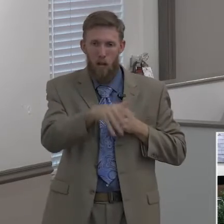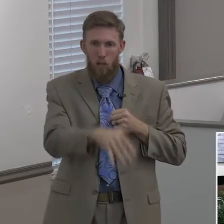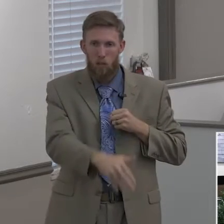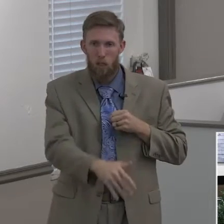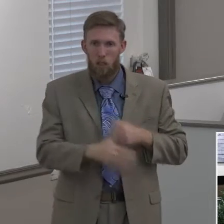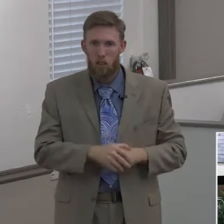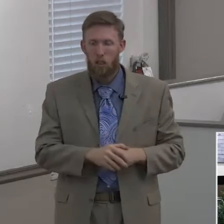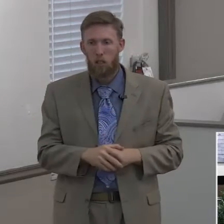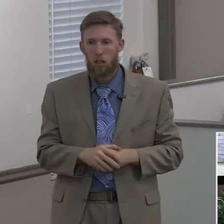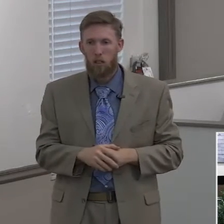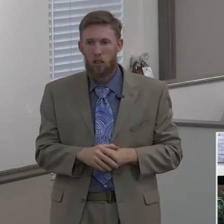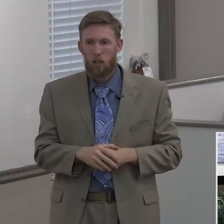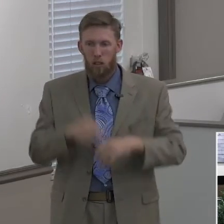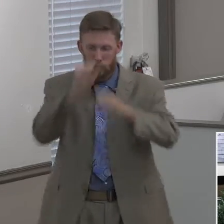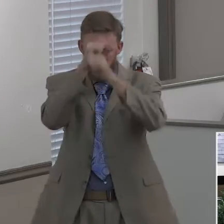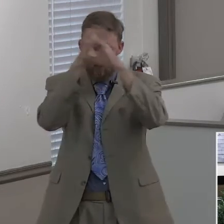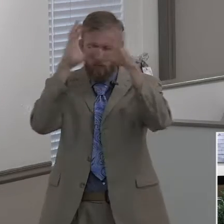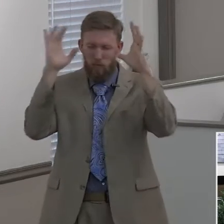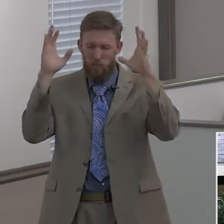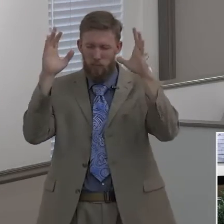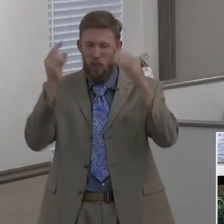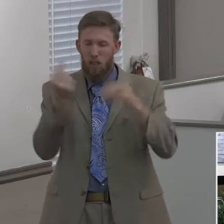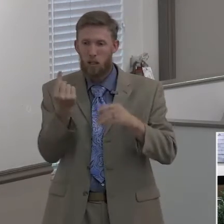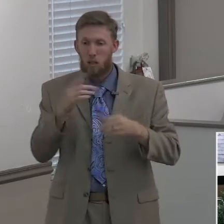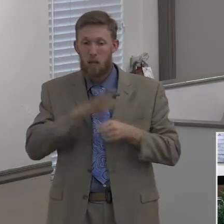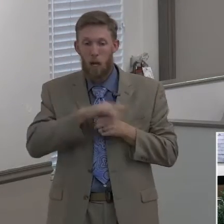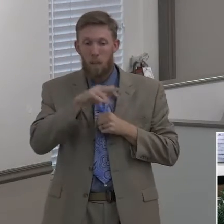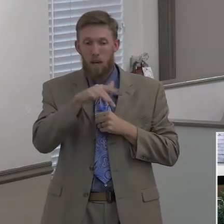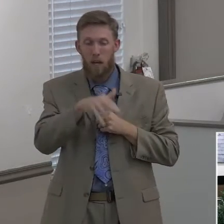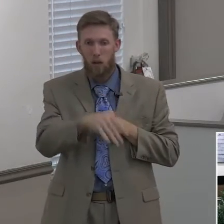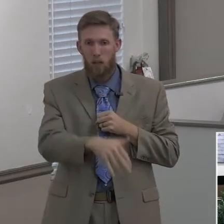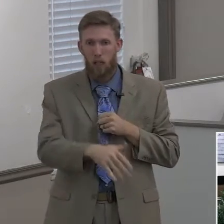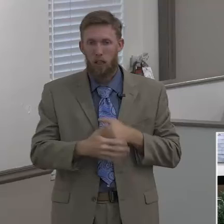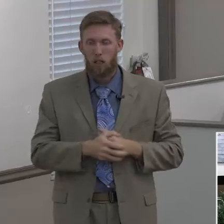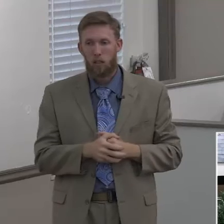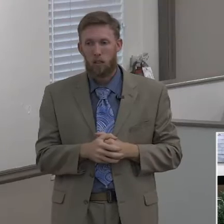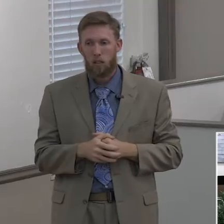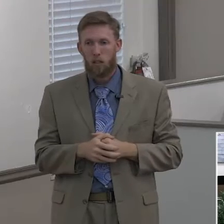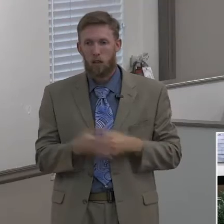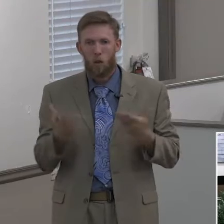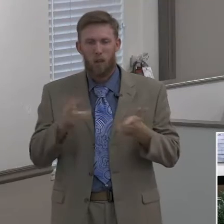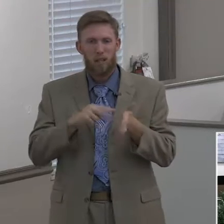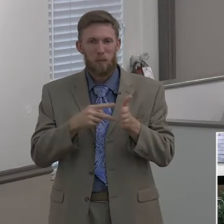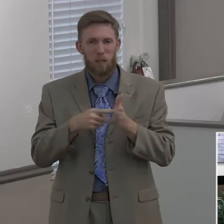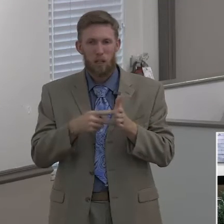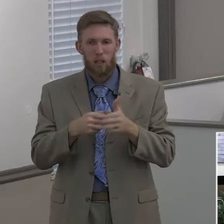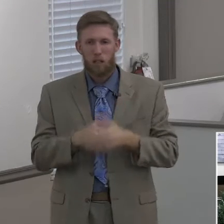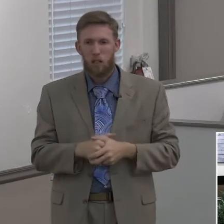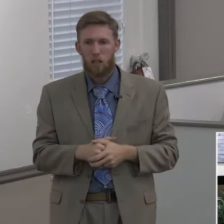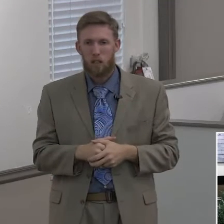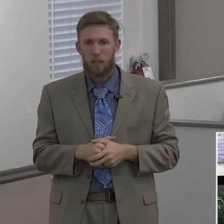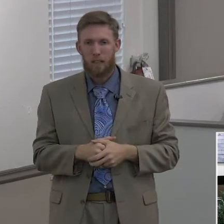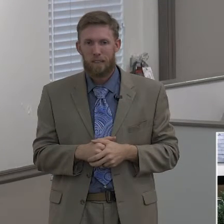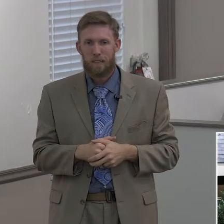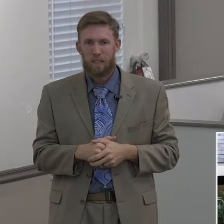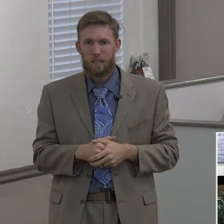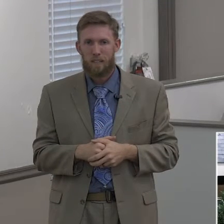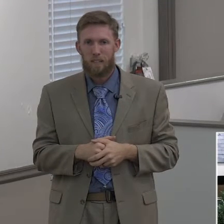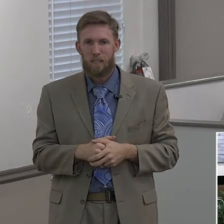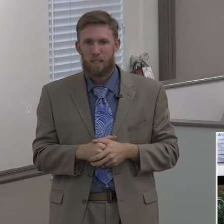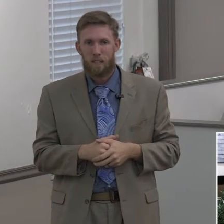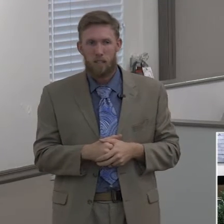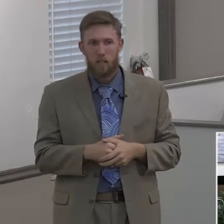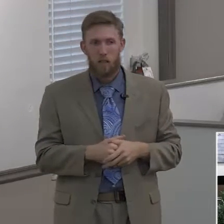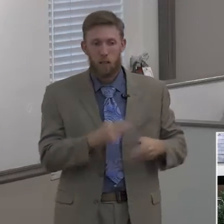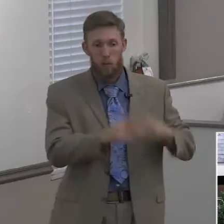Now, I want you to picture in your mind right now abounding, what you think it means. Now, I've had counselors